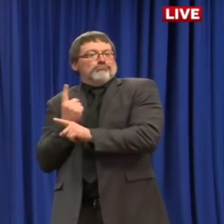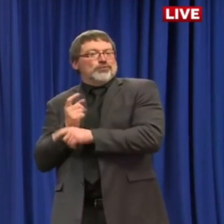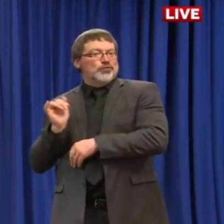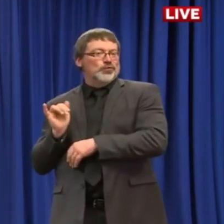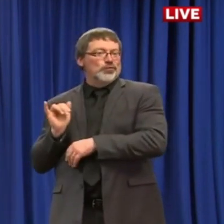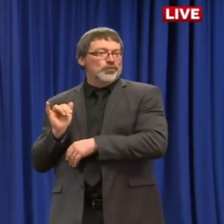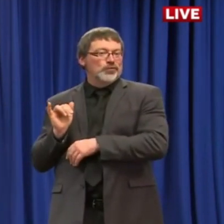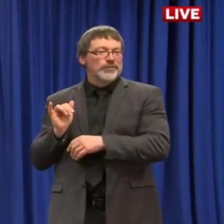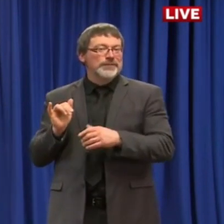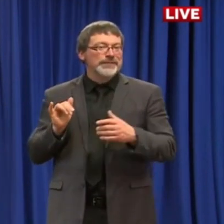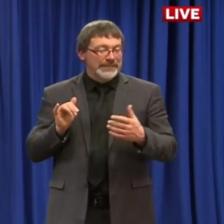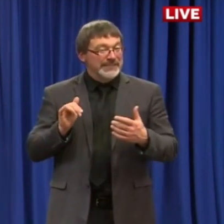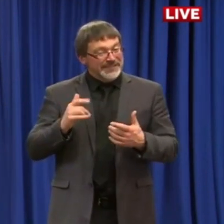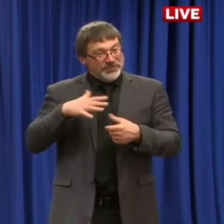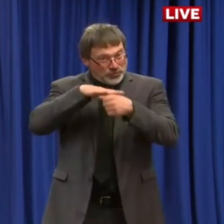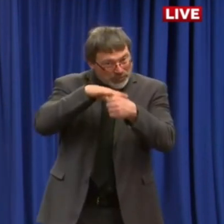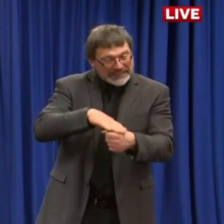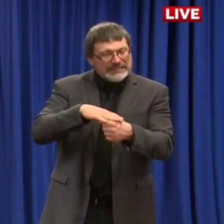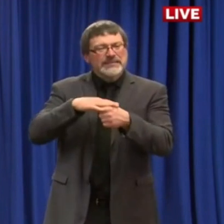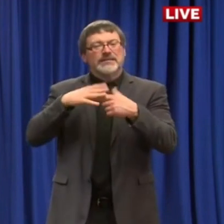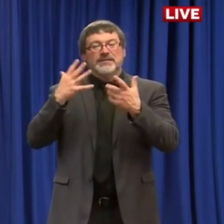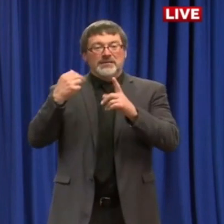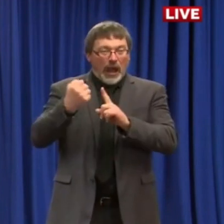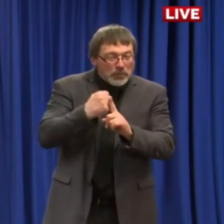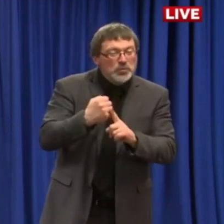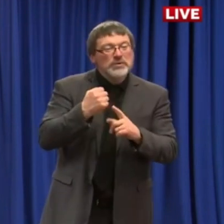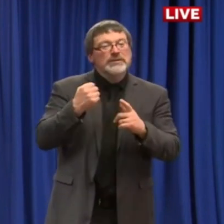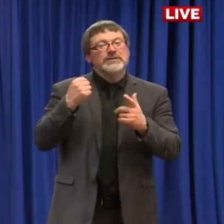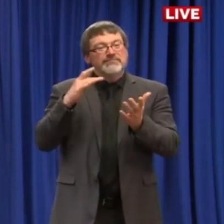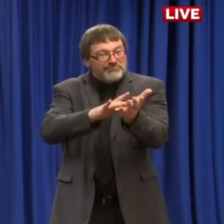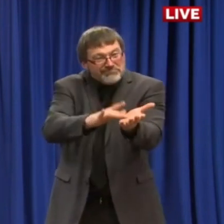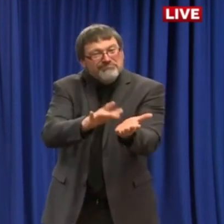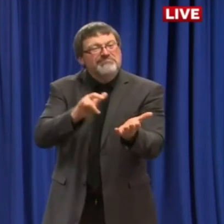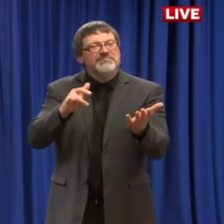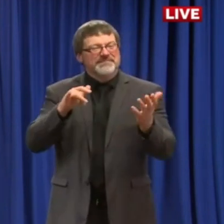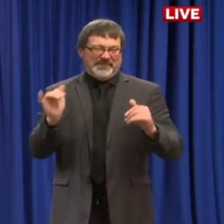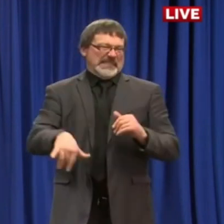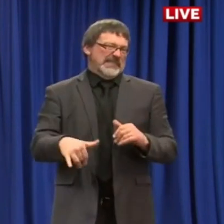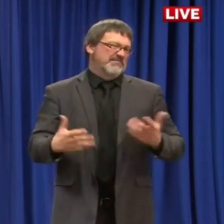out there and it's happening to thousands of kids across the state. So it's something that we're going to stay very vigilant on.